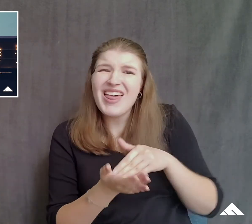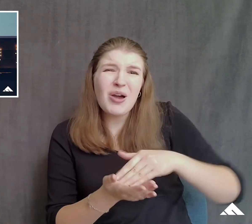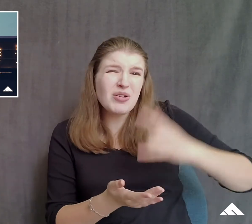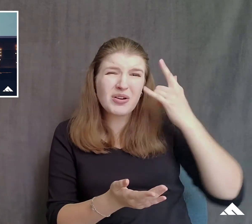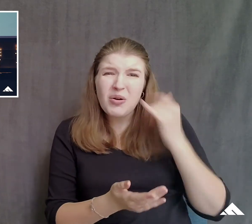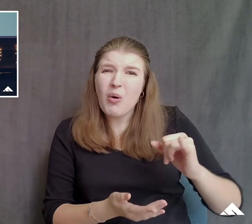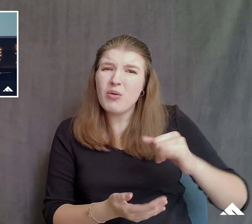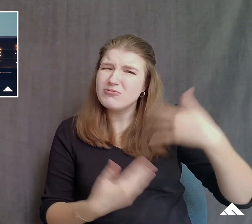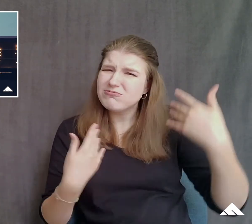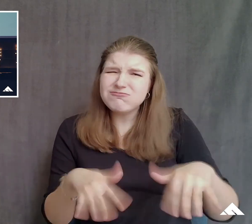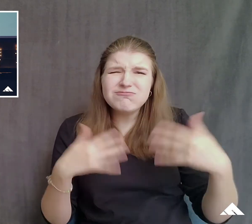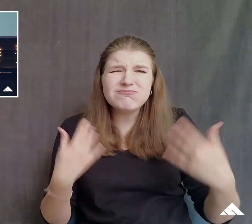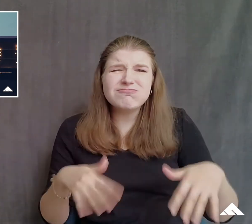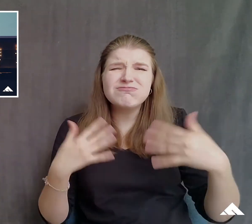debt.